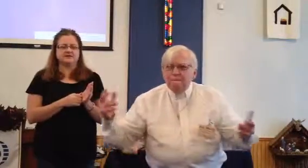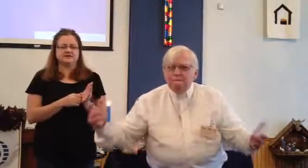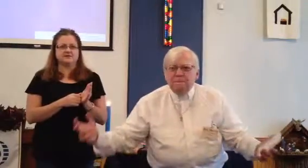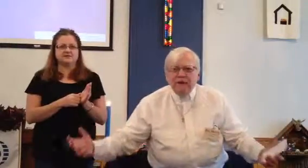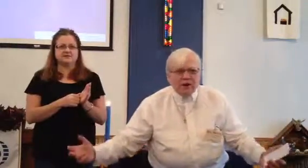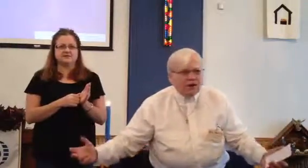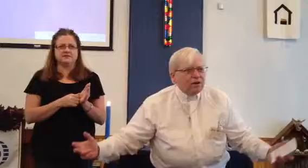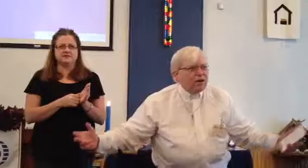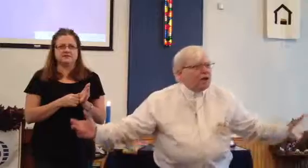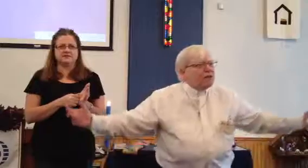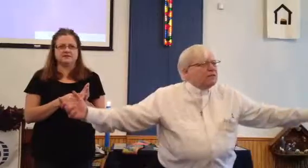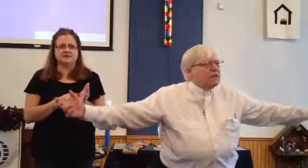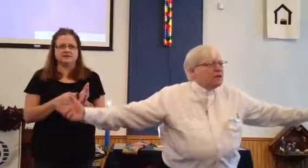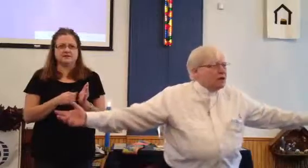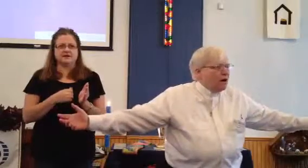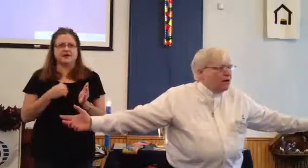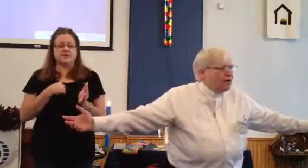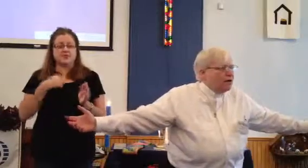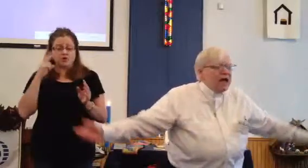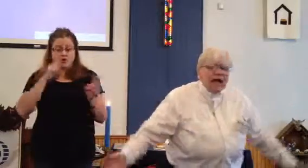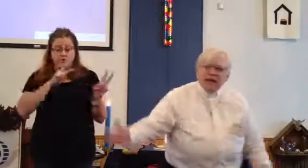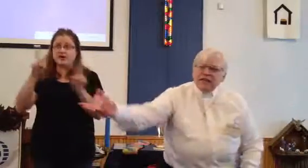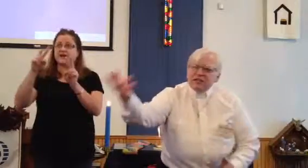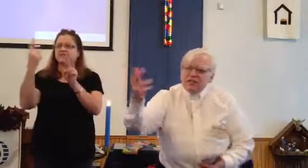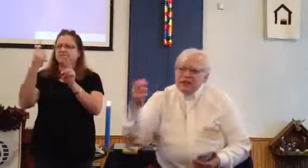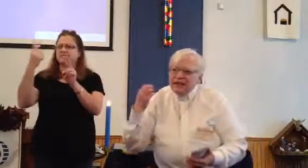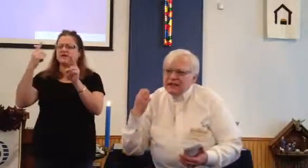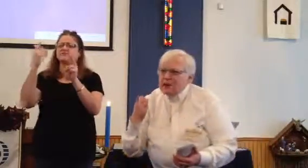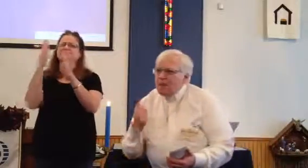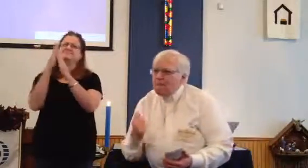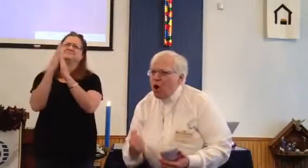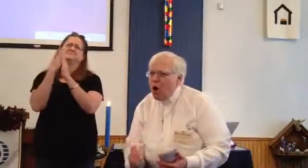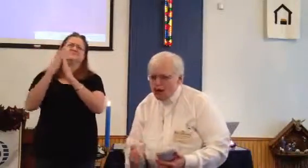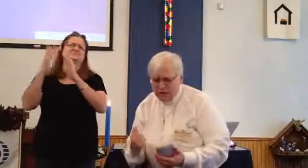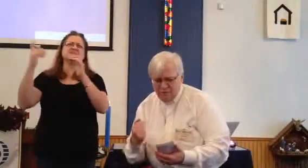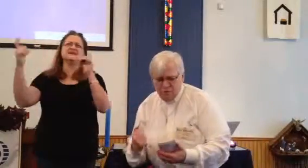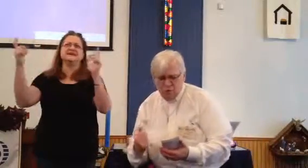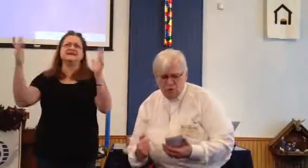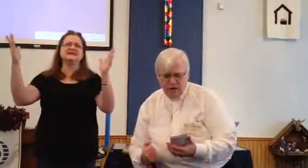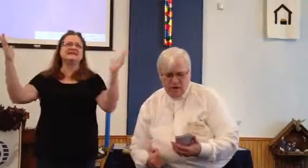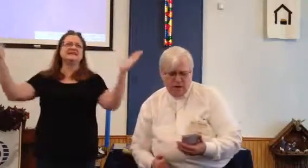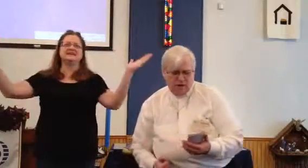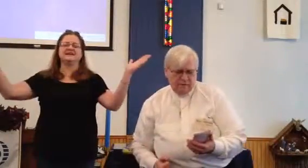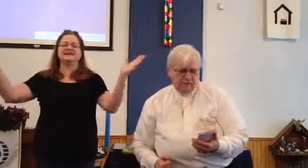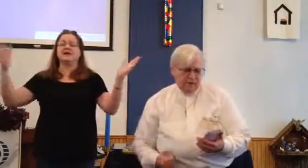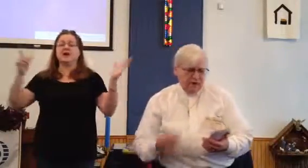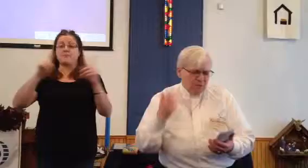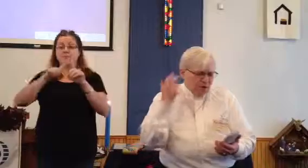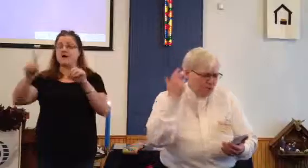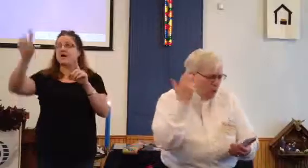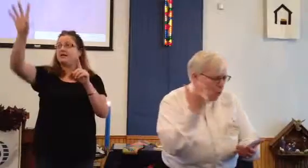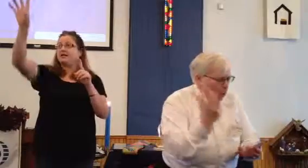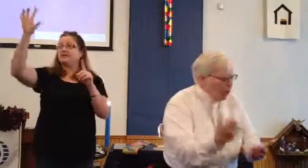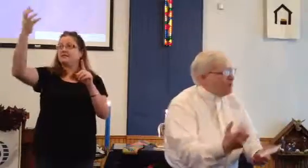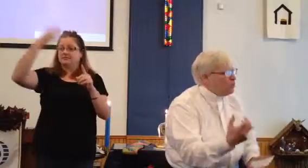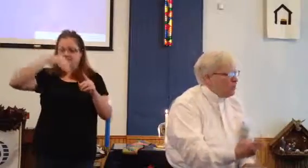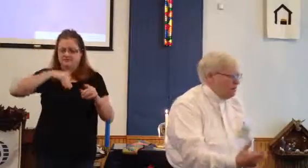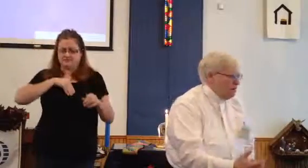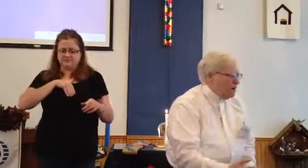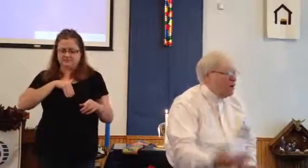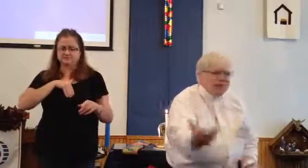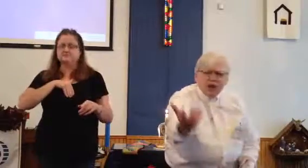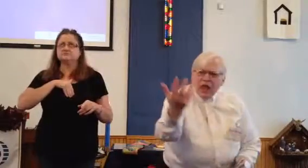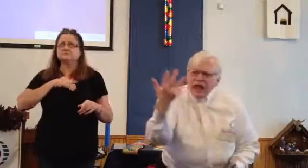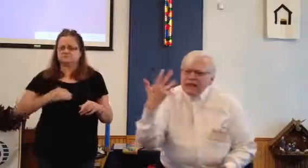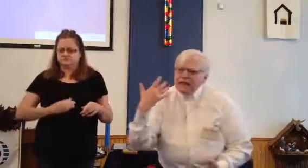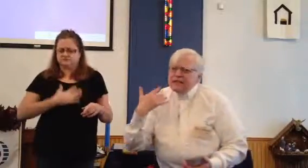something bigger than we are. And yet something that is part of who we are. Part of what we